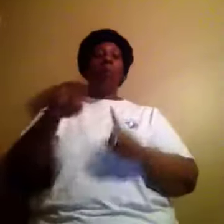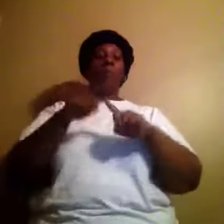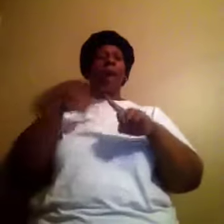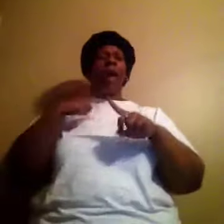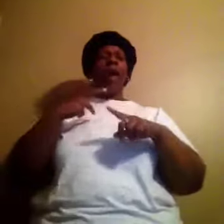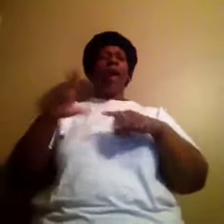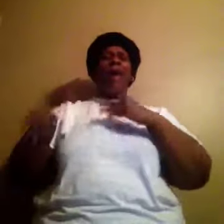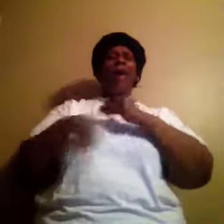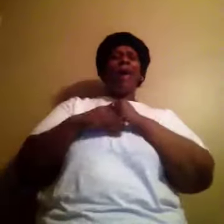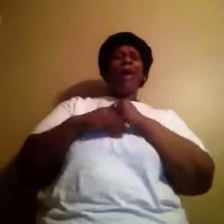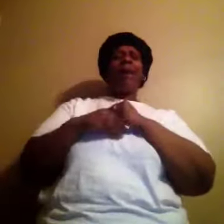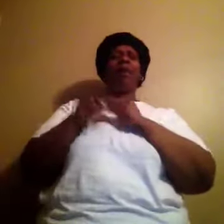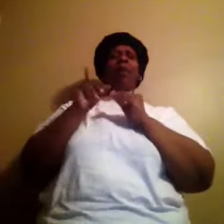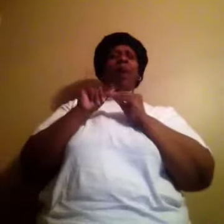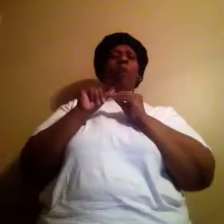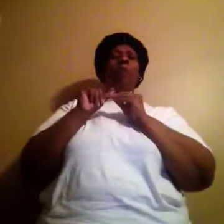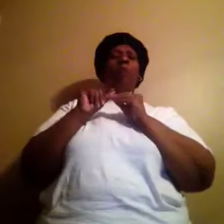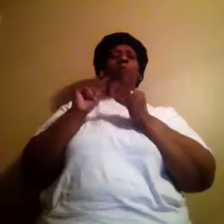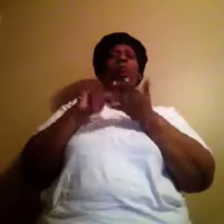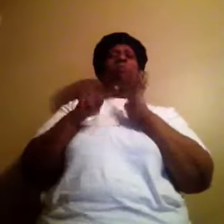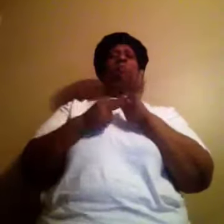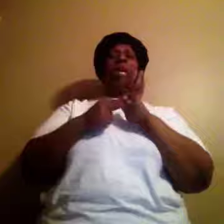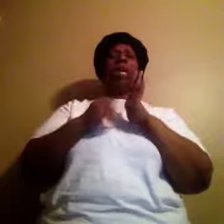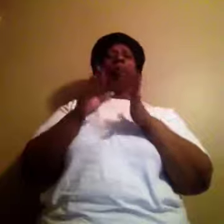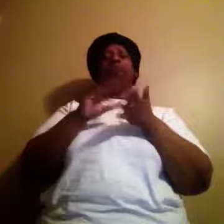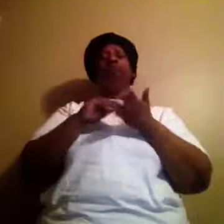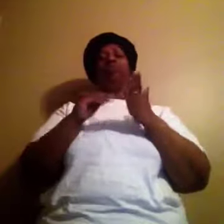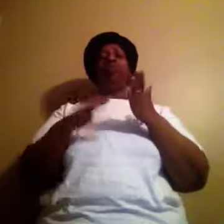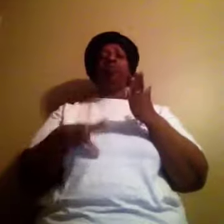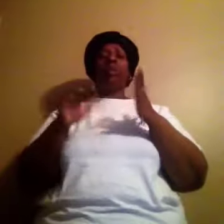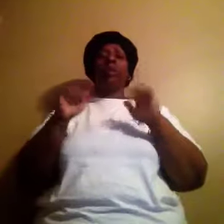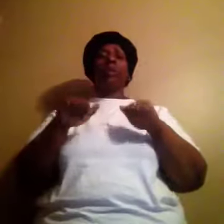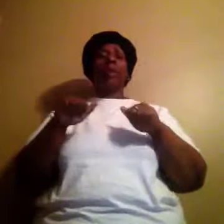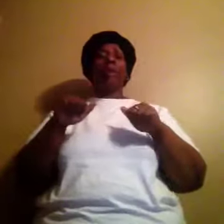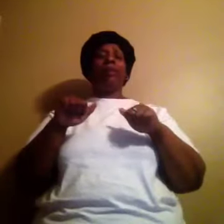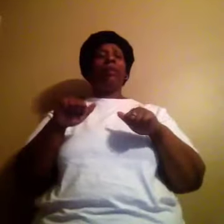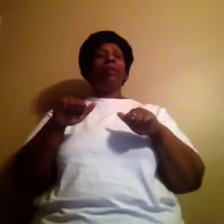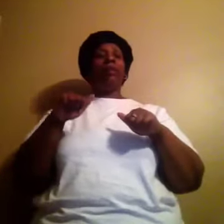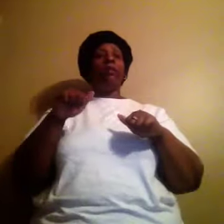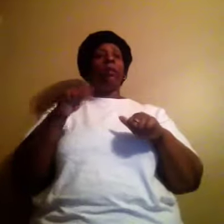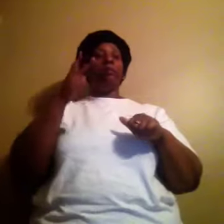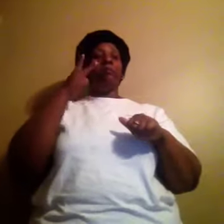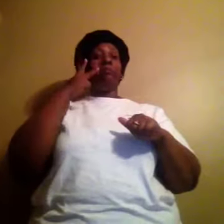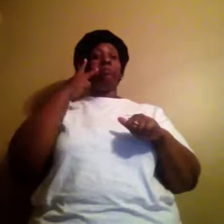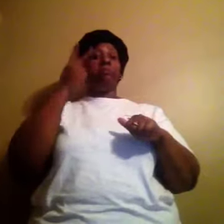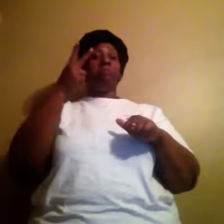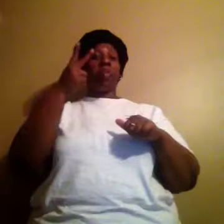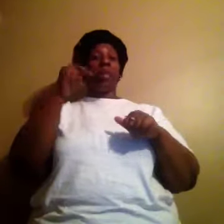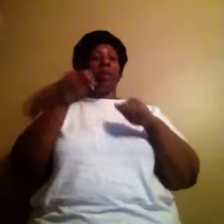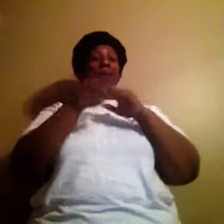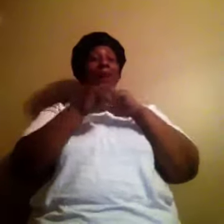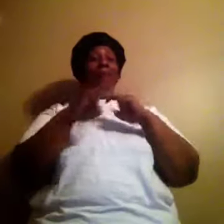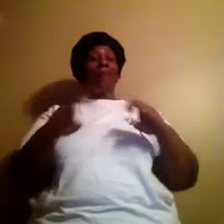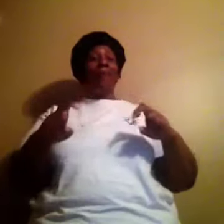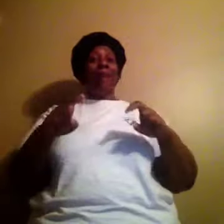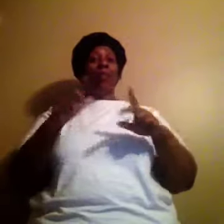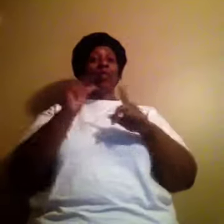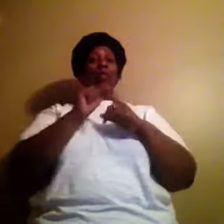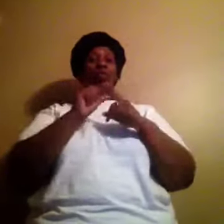step, which is to have the students then look at what has been presented and what they repeated and think about